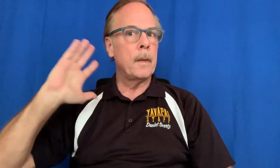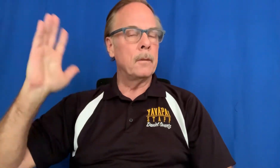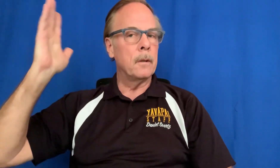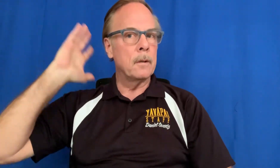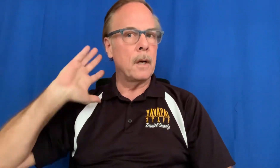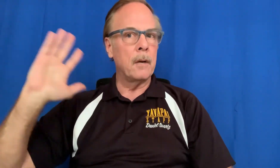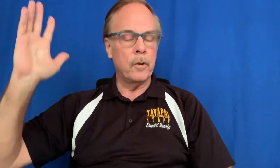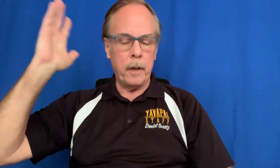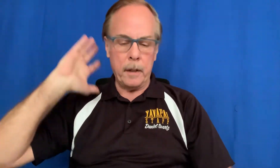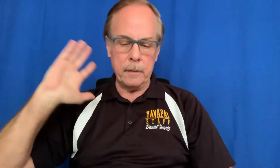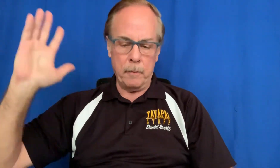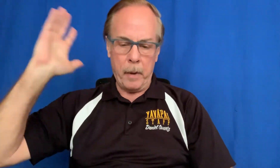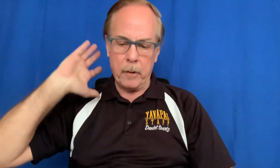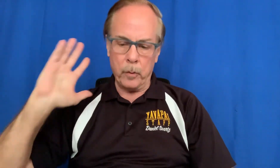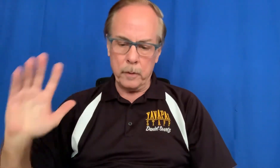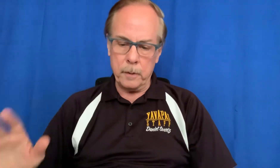to the side of your head backwards.